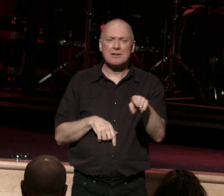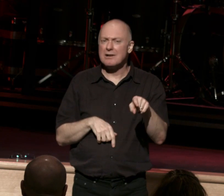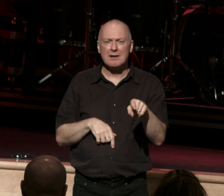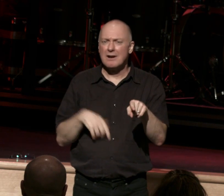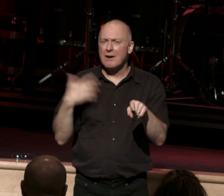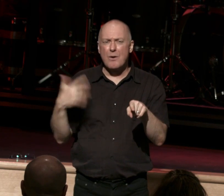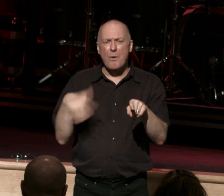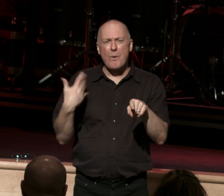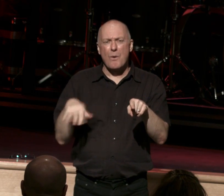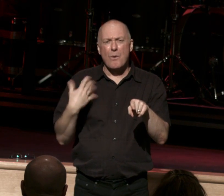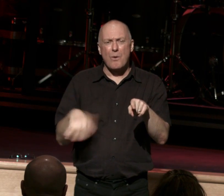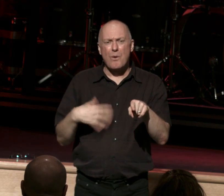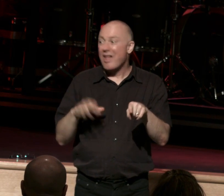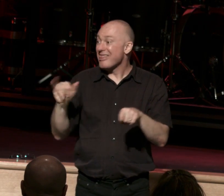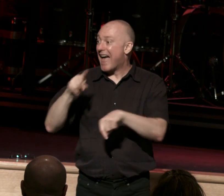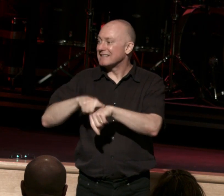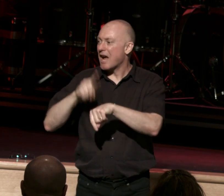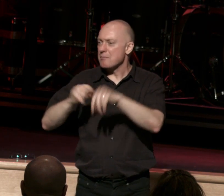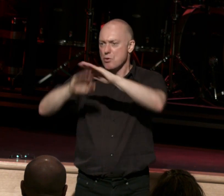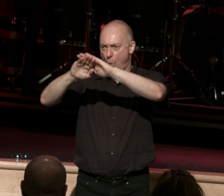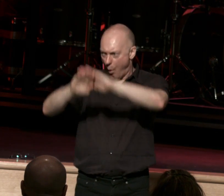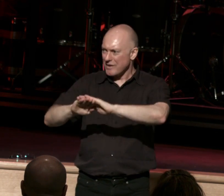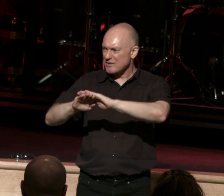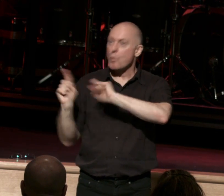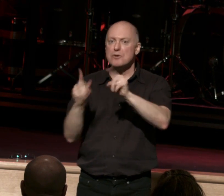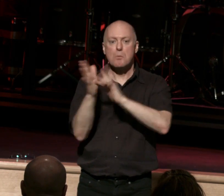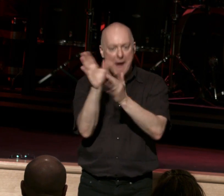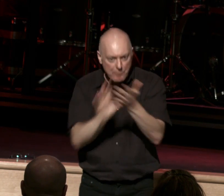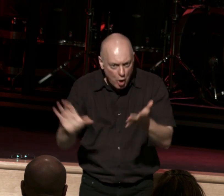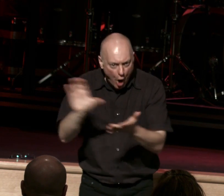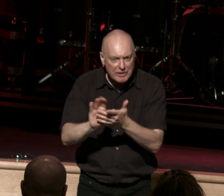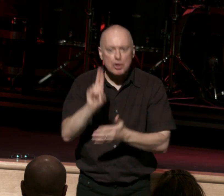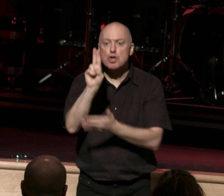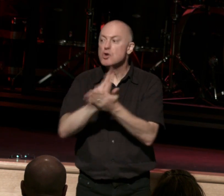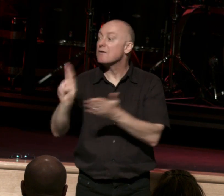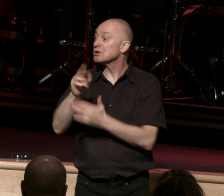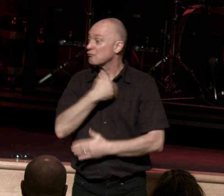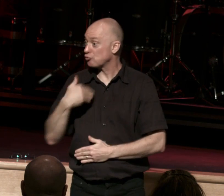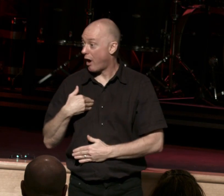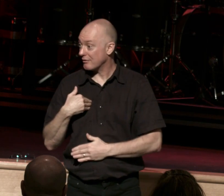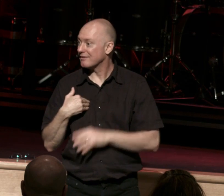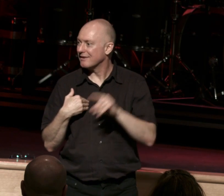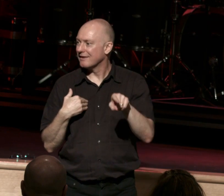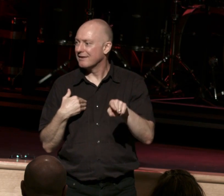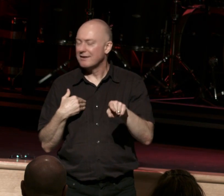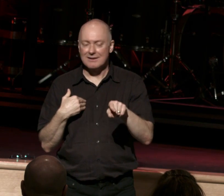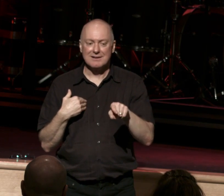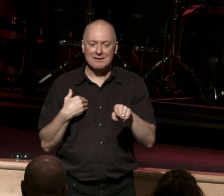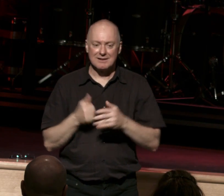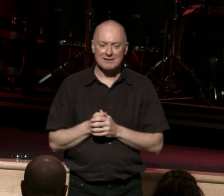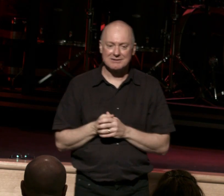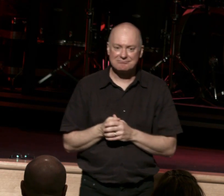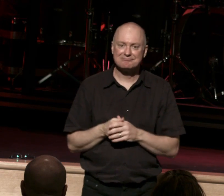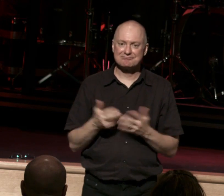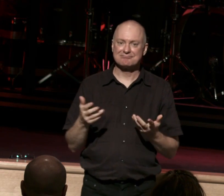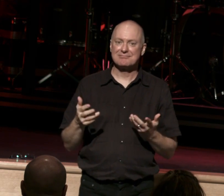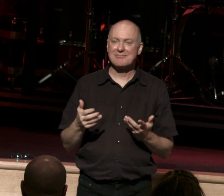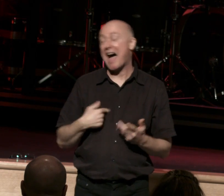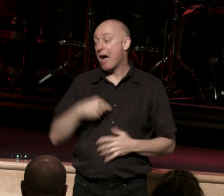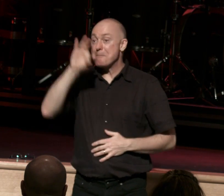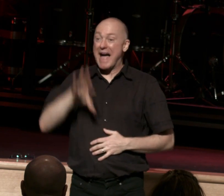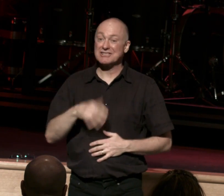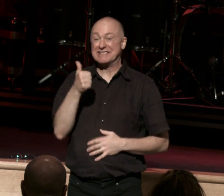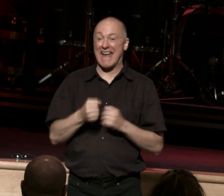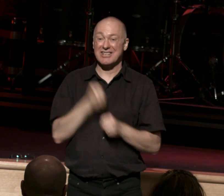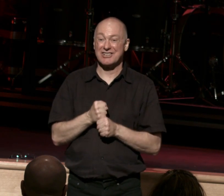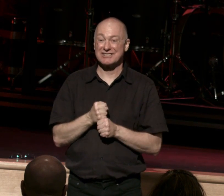of him here, and again, just in and around his ordination, went to Wycliffe Bible College at University of Toronto. And I've been in ministry long enough, man. You make it 10 years,